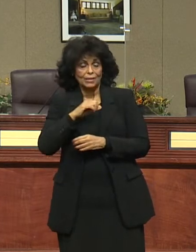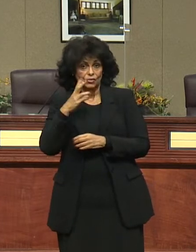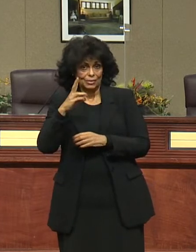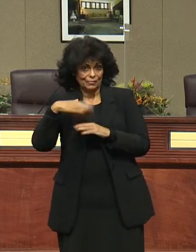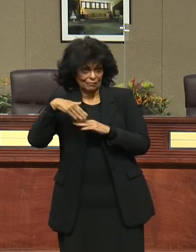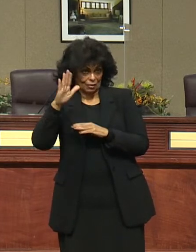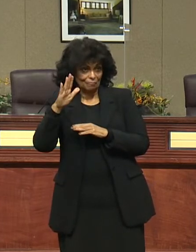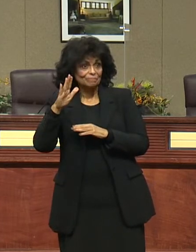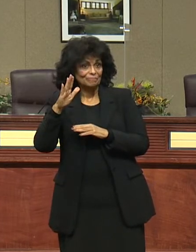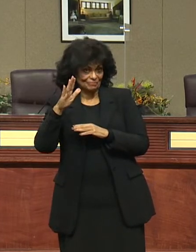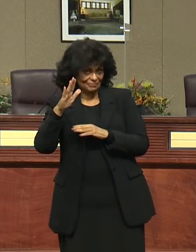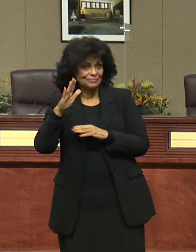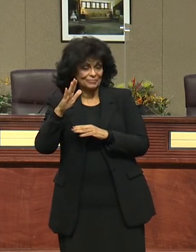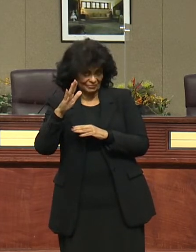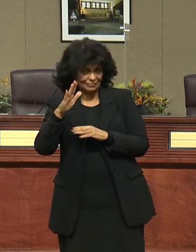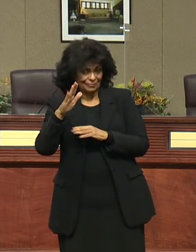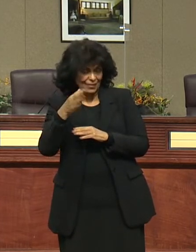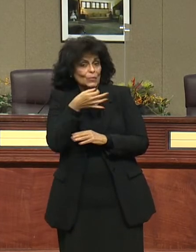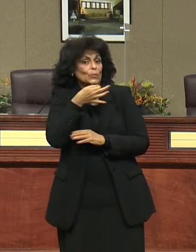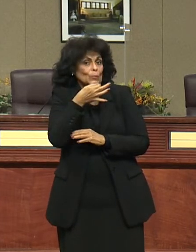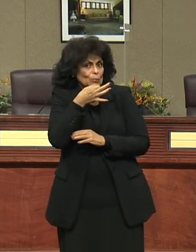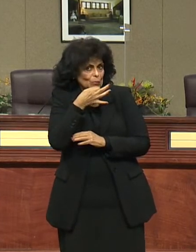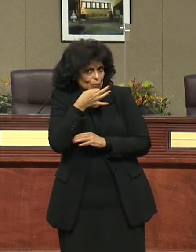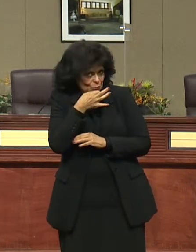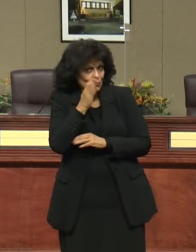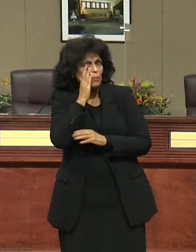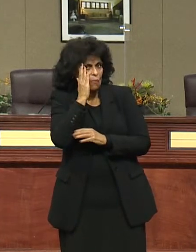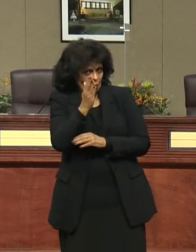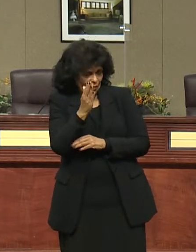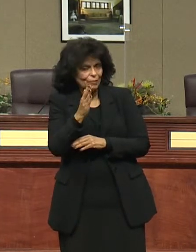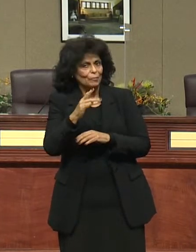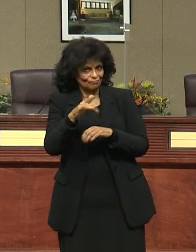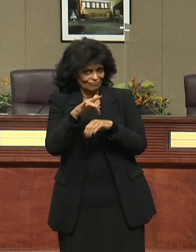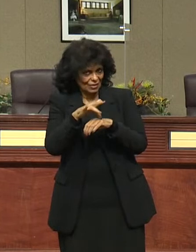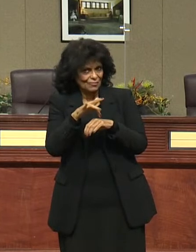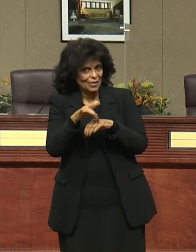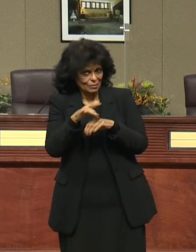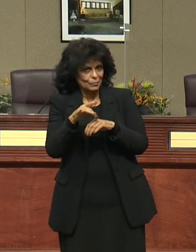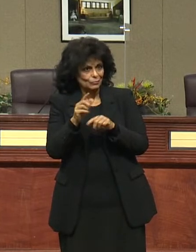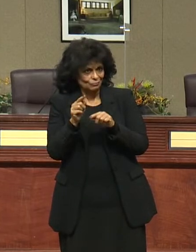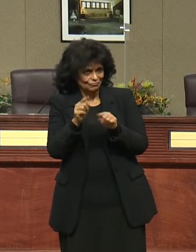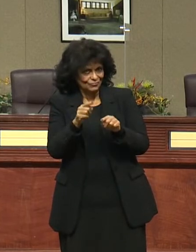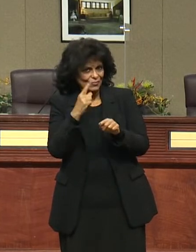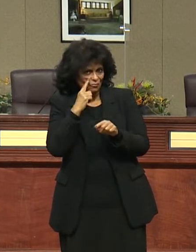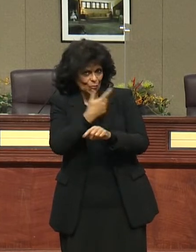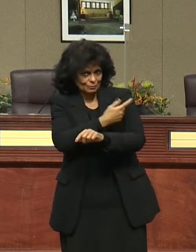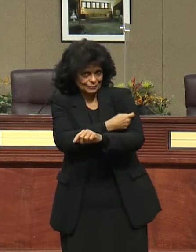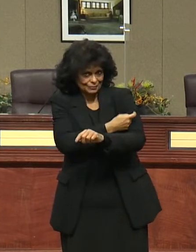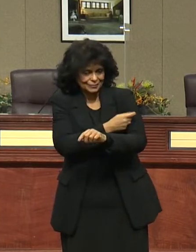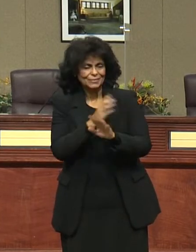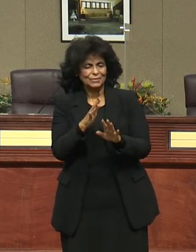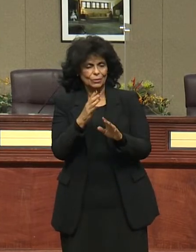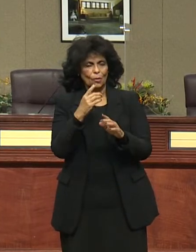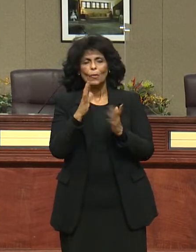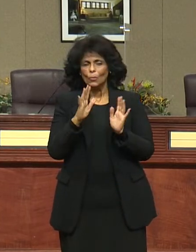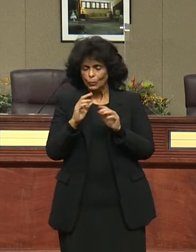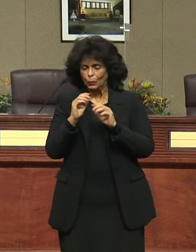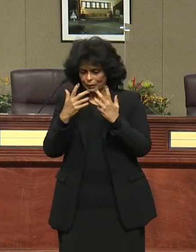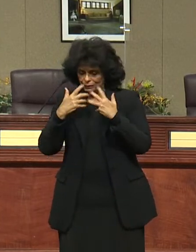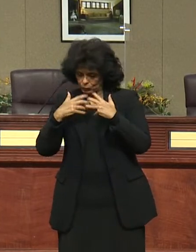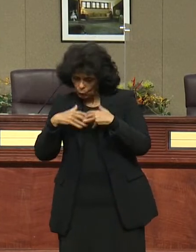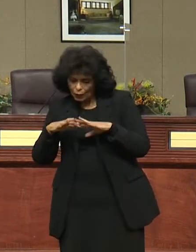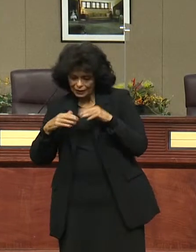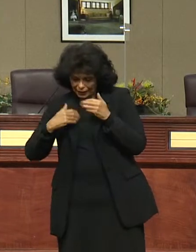up very soon. So we're kind of working out the logistics at this point. So we did want to make that announcement today that here